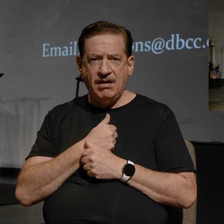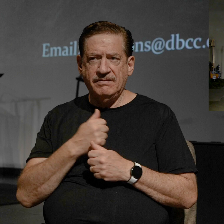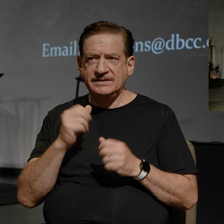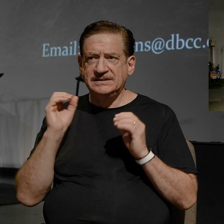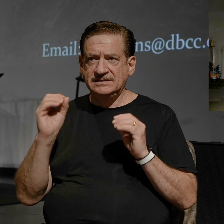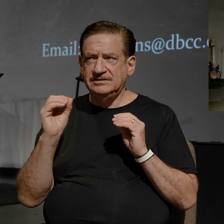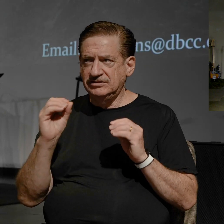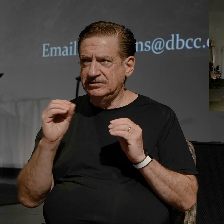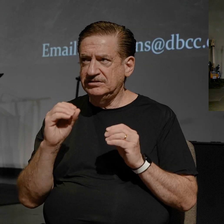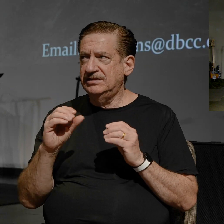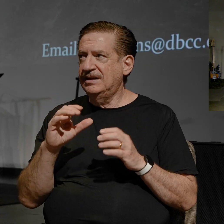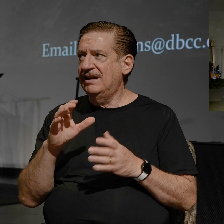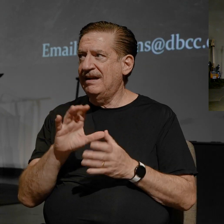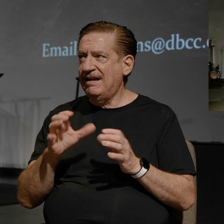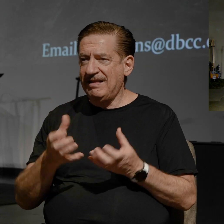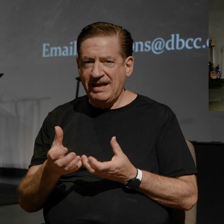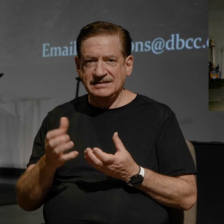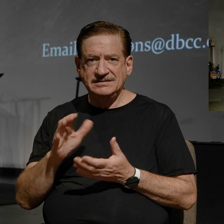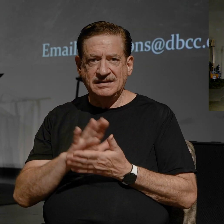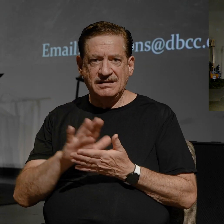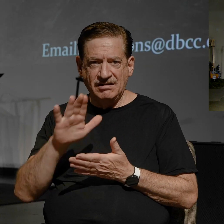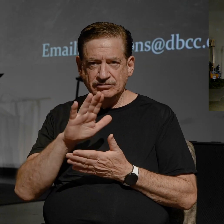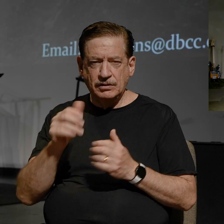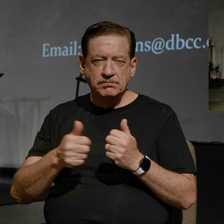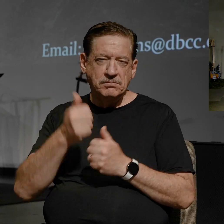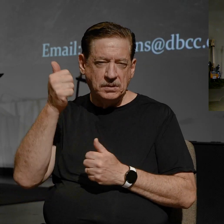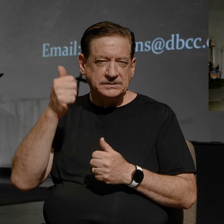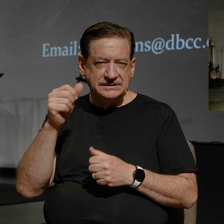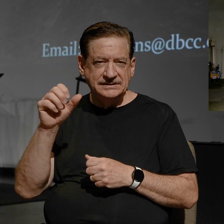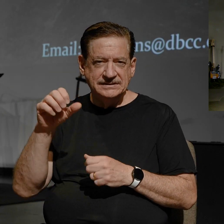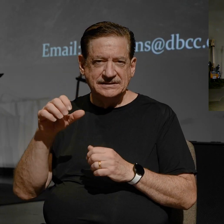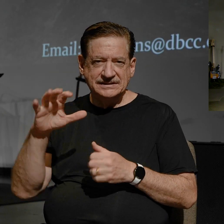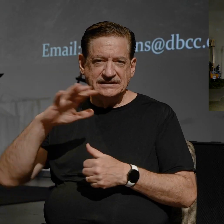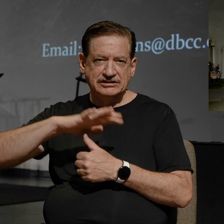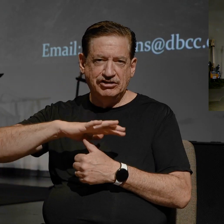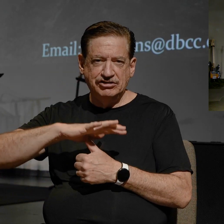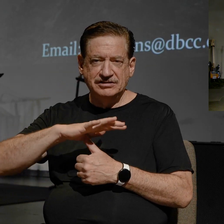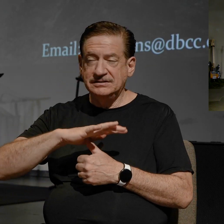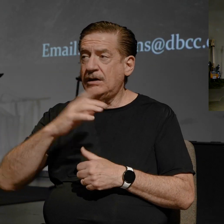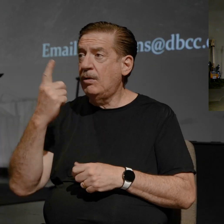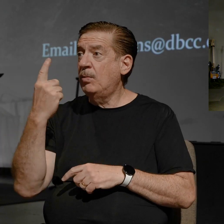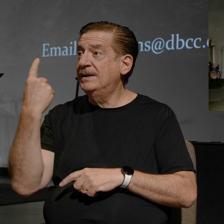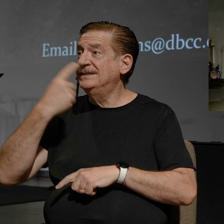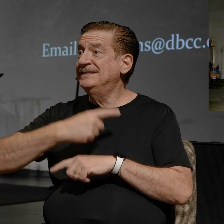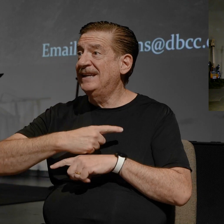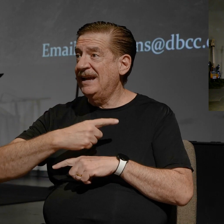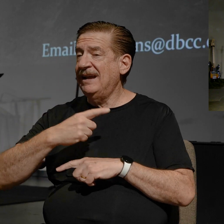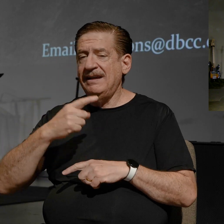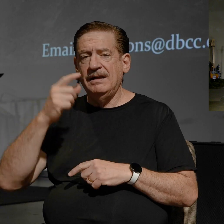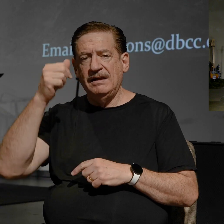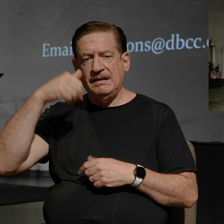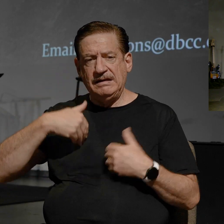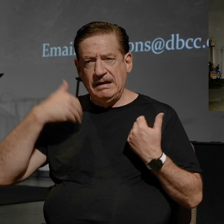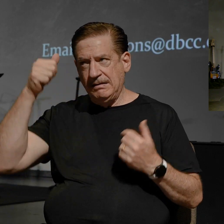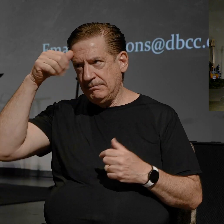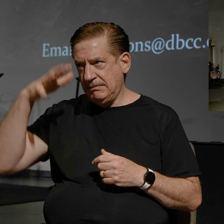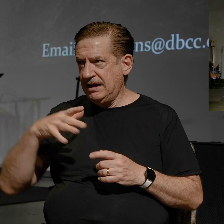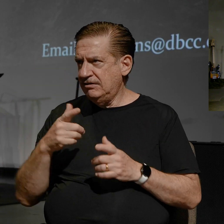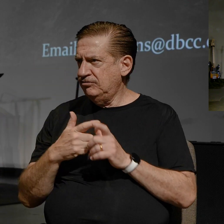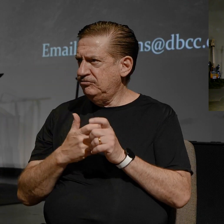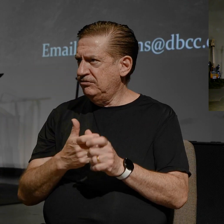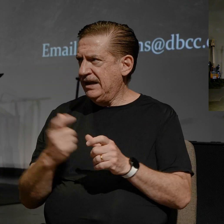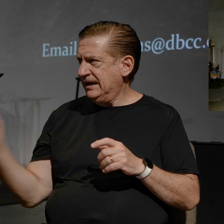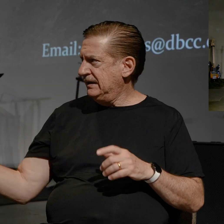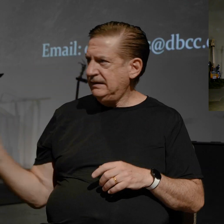psychology that we offered to mostly seniors. And one particular day, a young man came running into